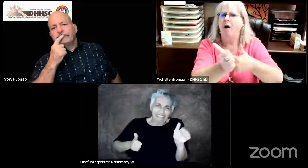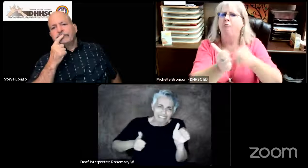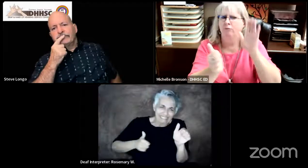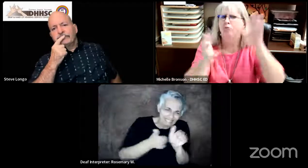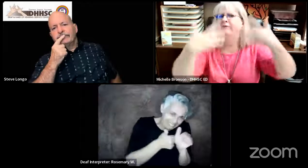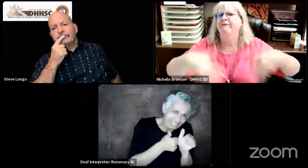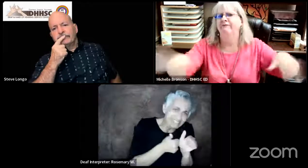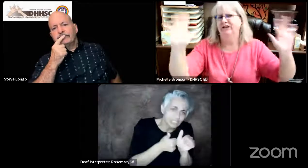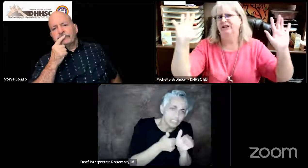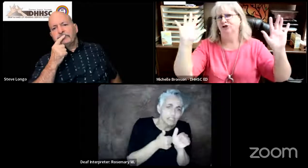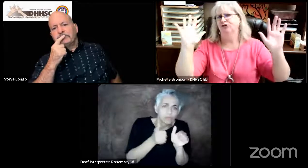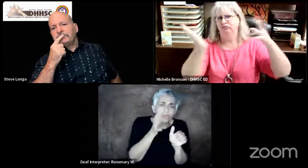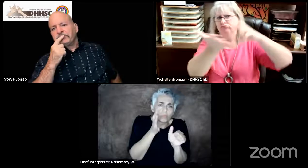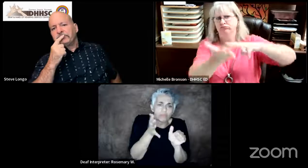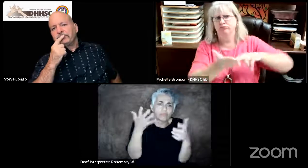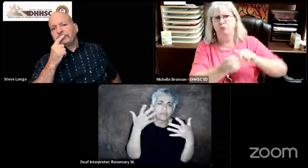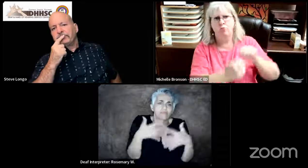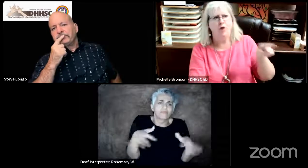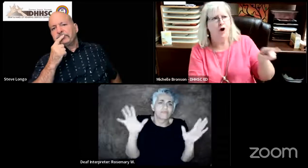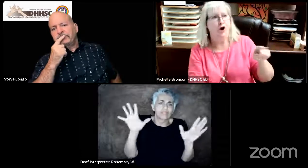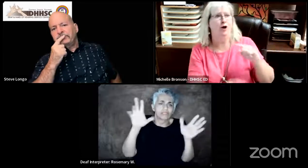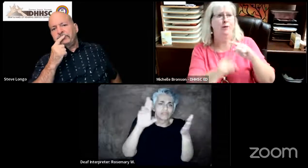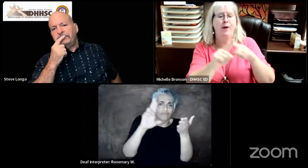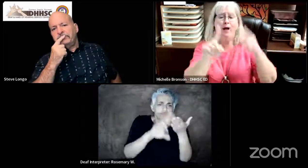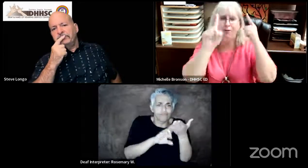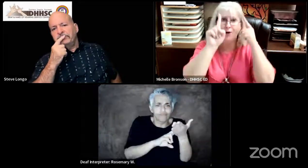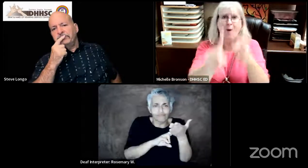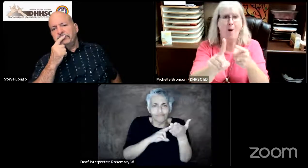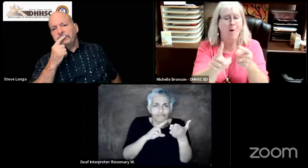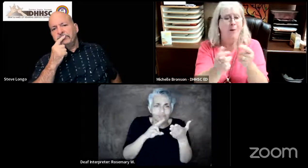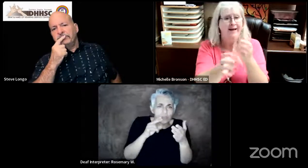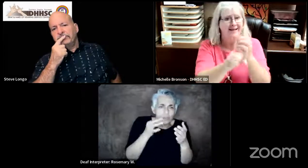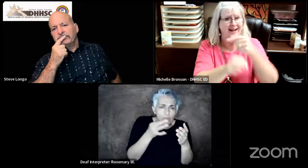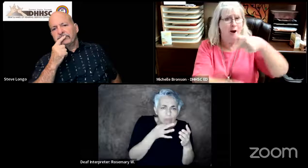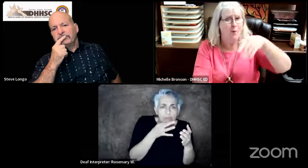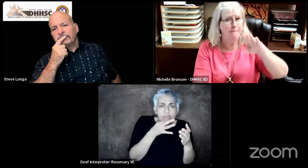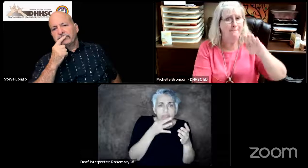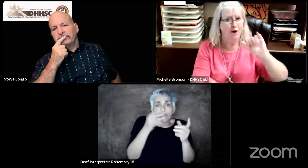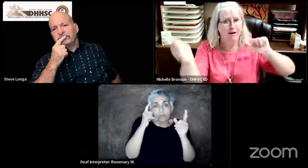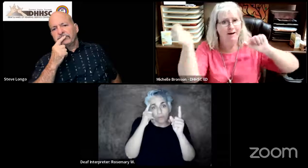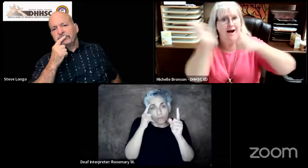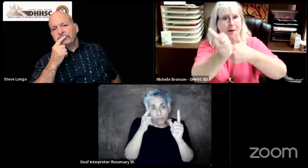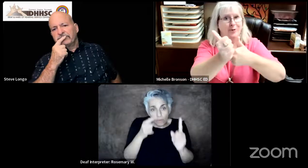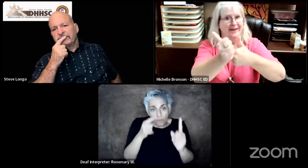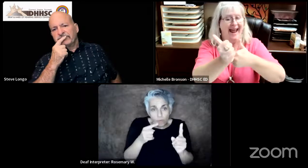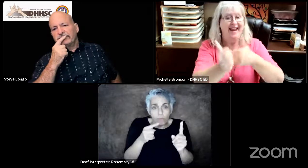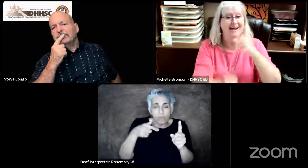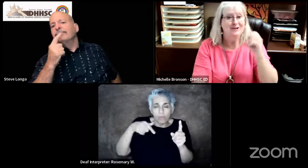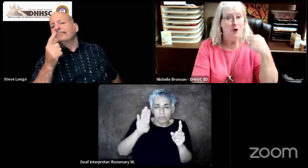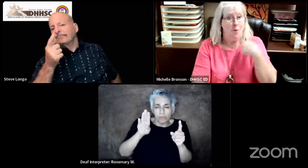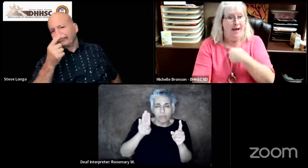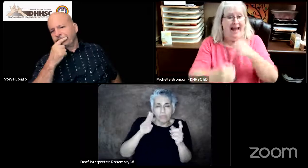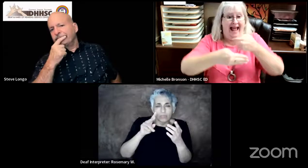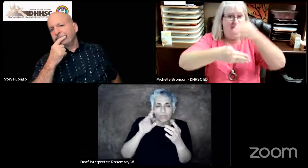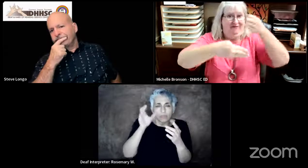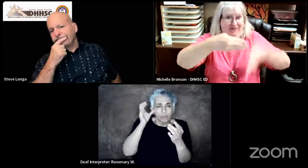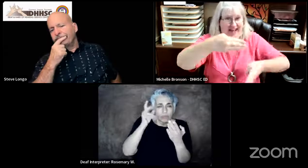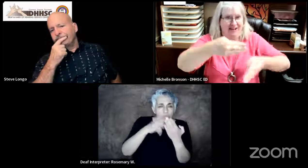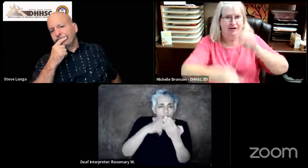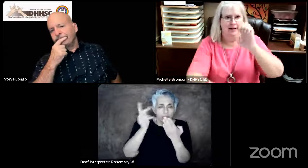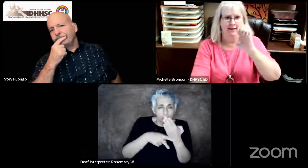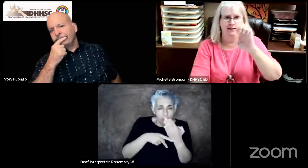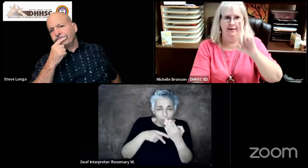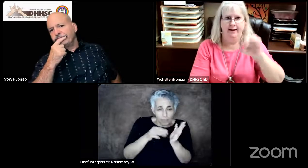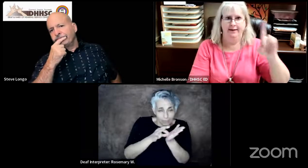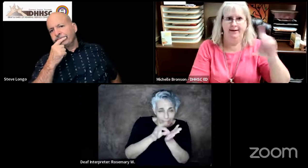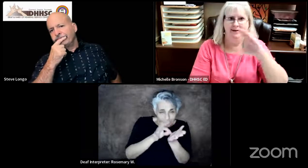to get through all of that. And once caught up, we will end that contract with her. But the goal is to get QuickBooks completely